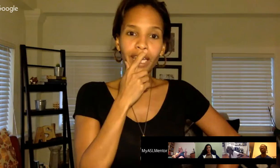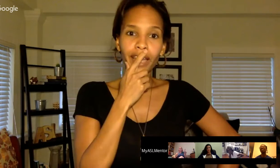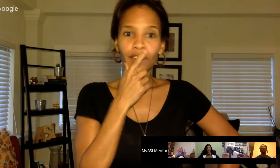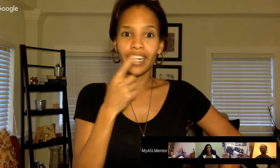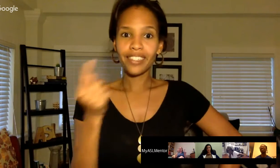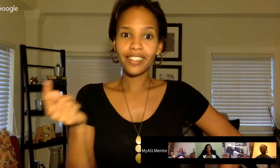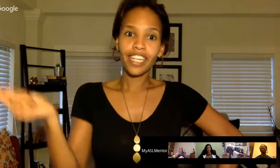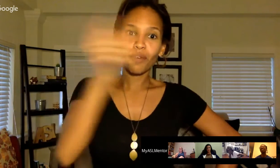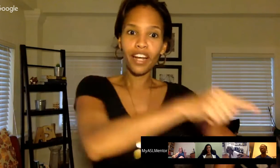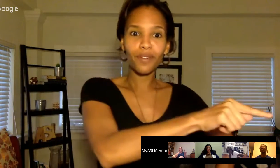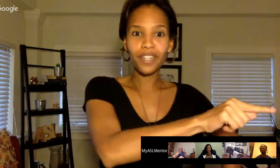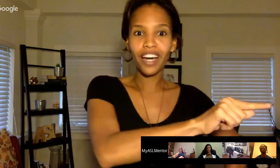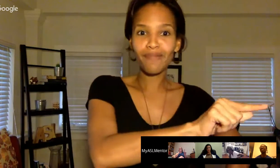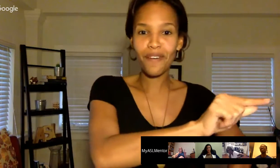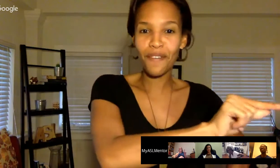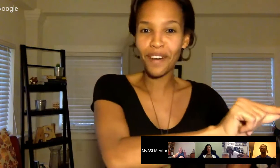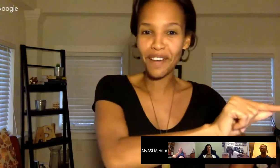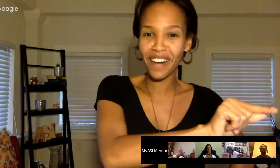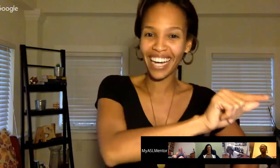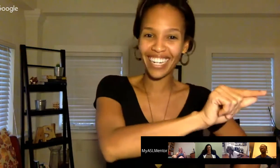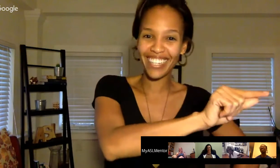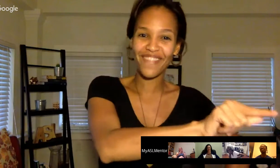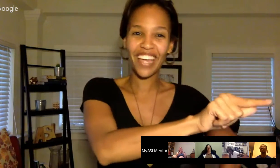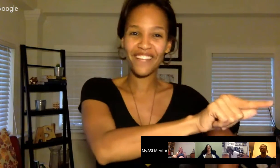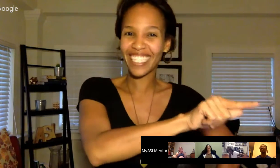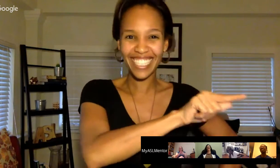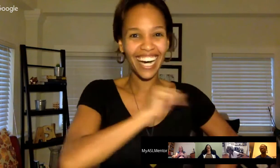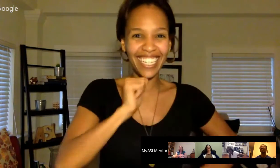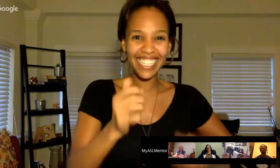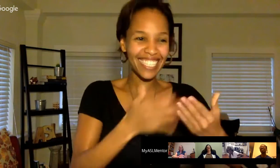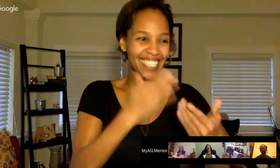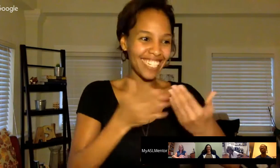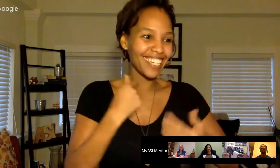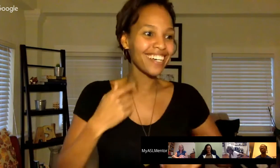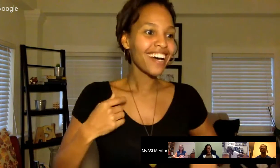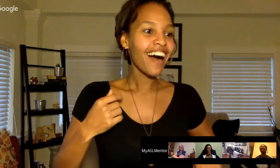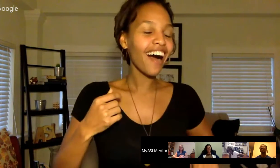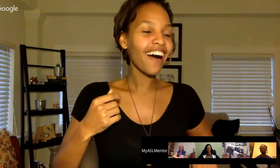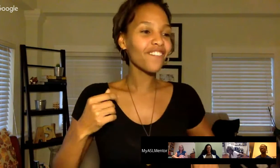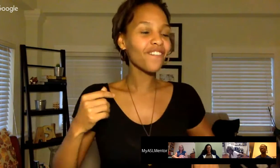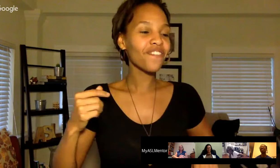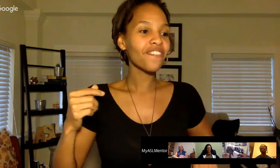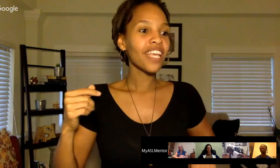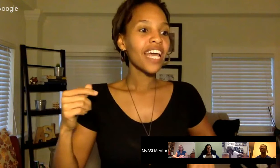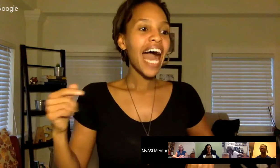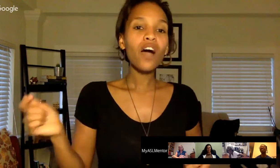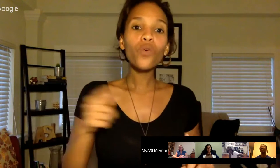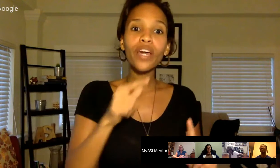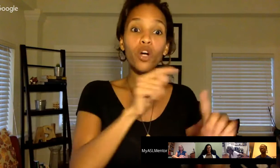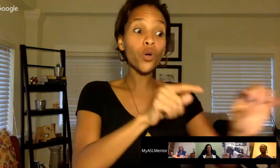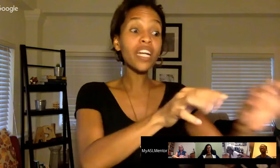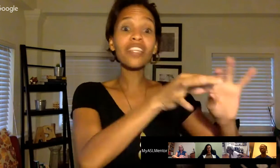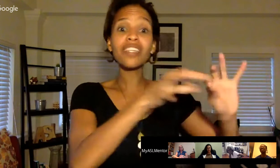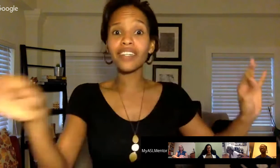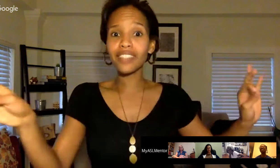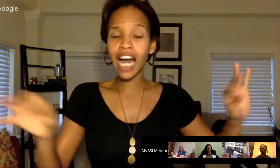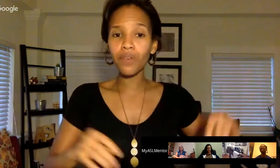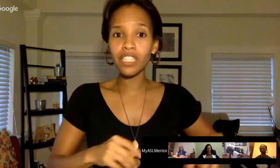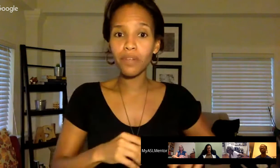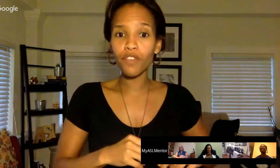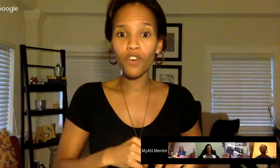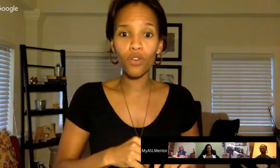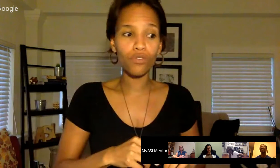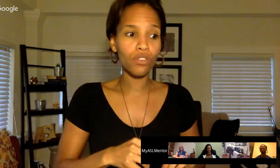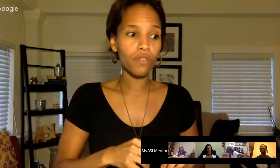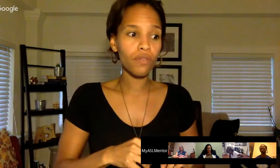trying to get you guys to say what I wrote down on my paper. It's not easy. How, according to this sentence, how